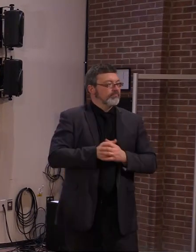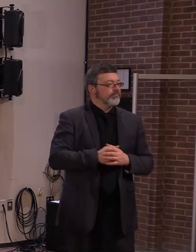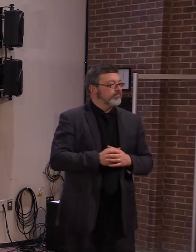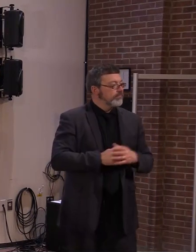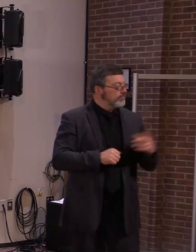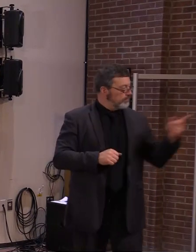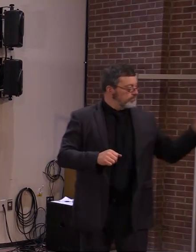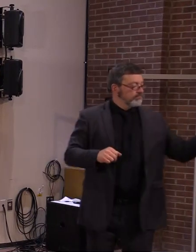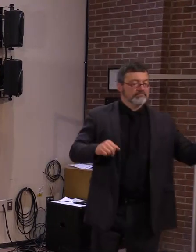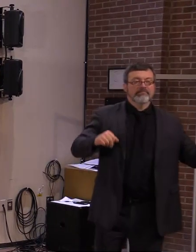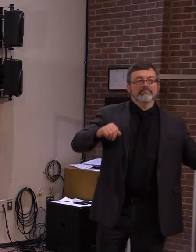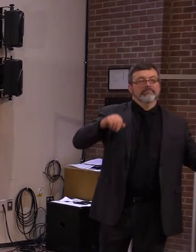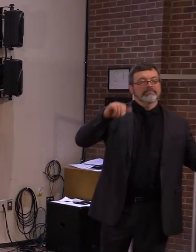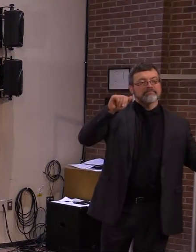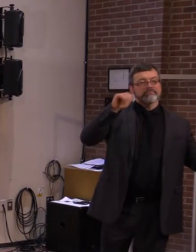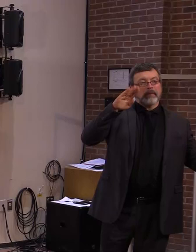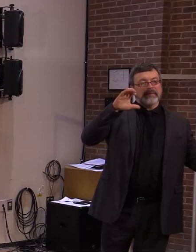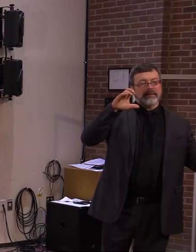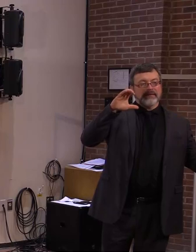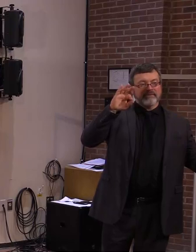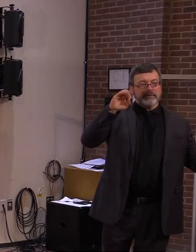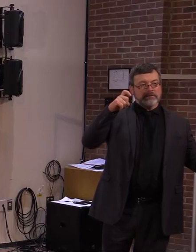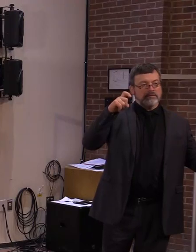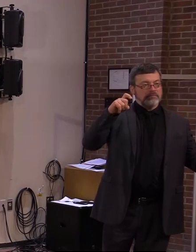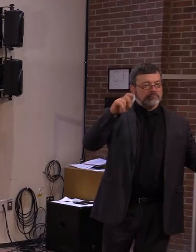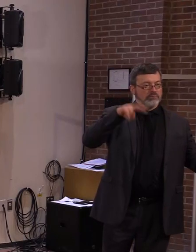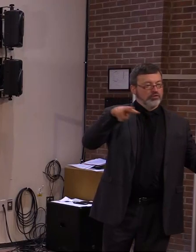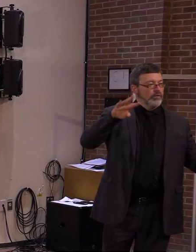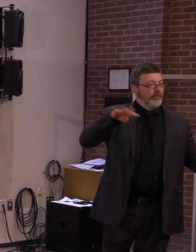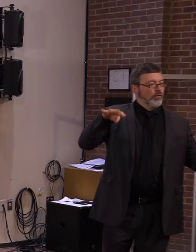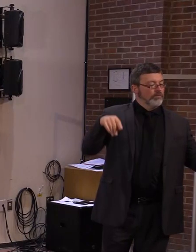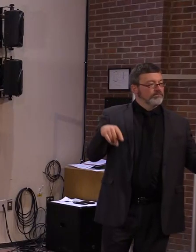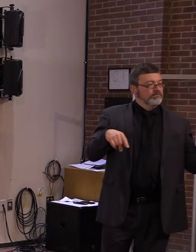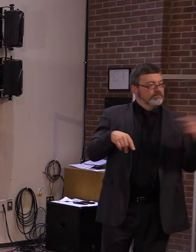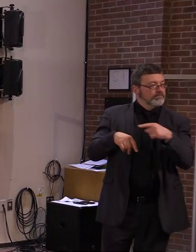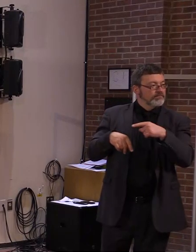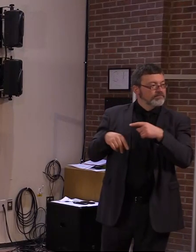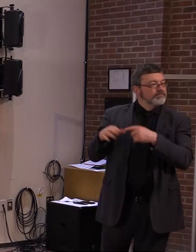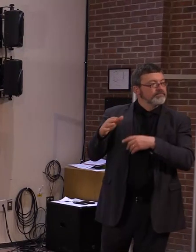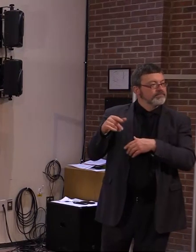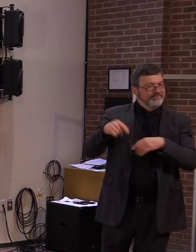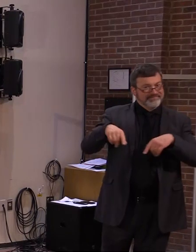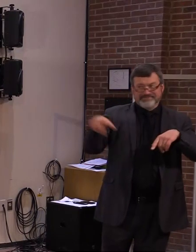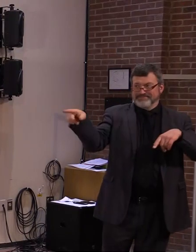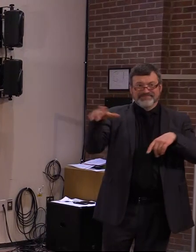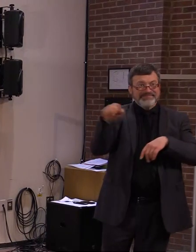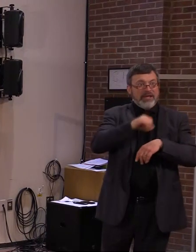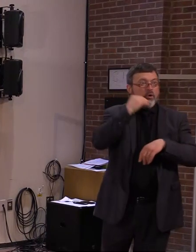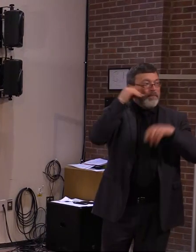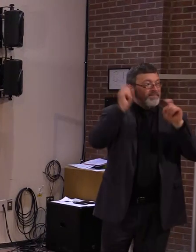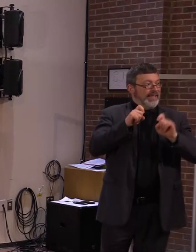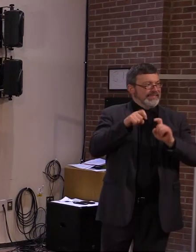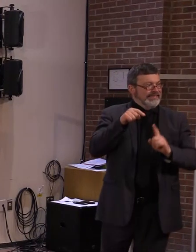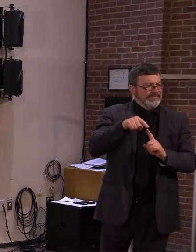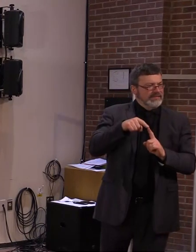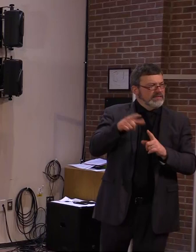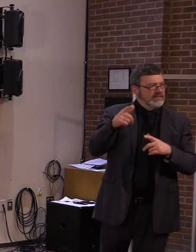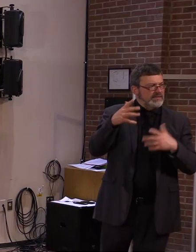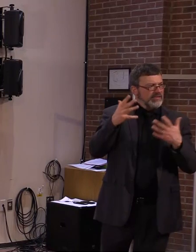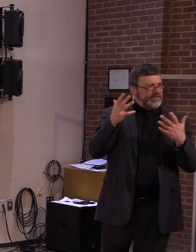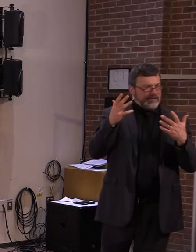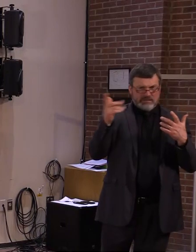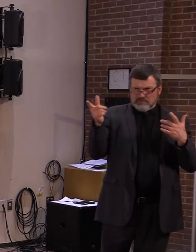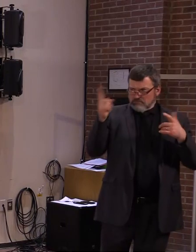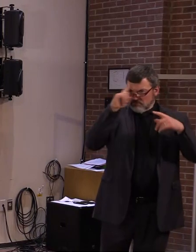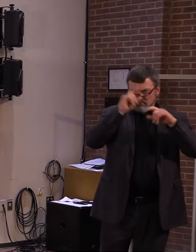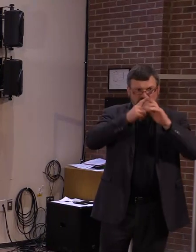I'm wondering, you had mentioned the at-home testing, and that will become the most popular way of testing. When do you expect that?